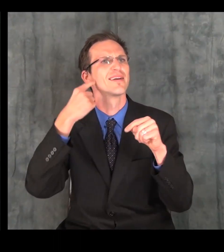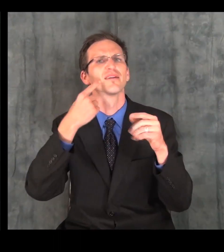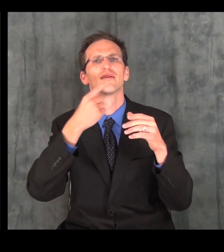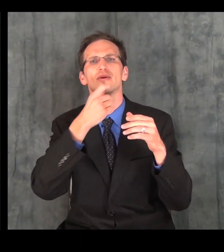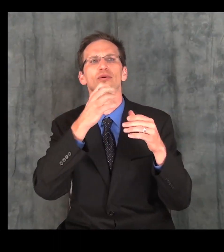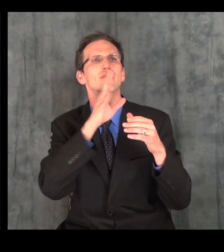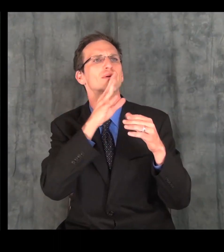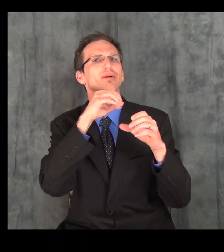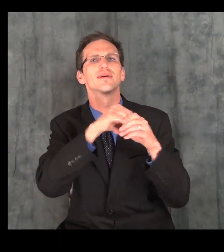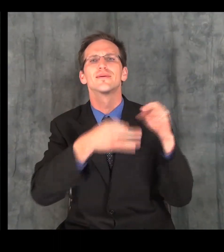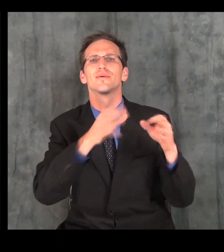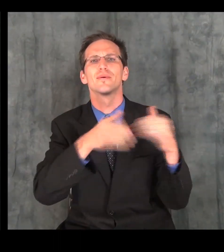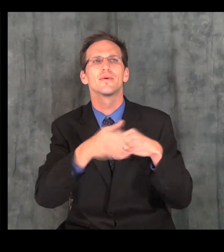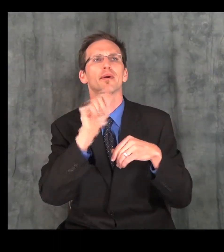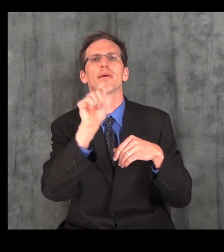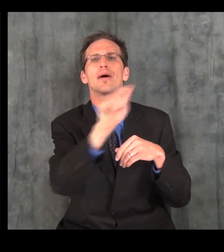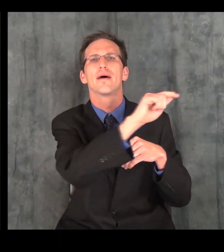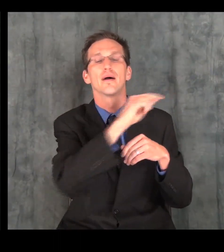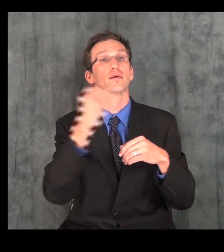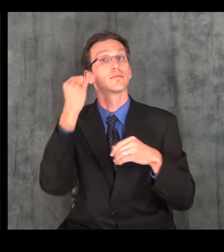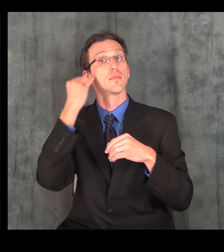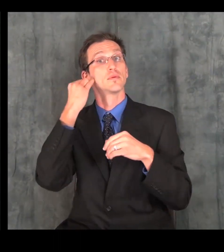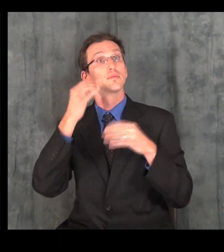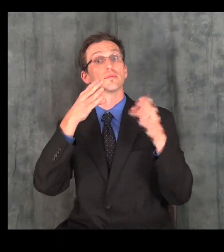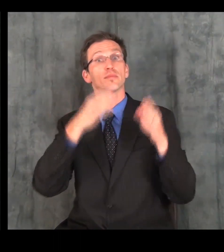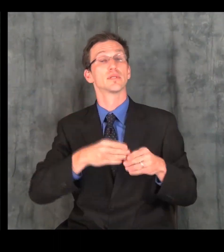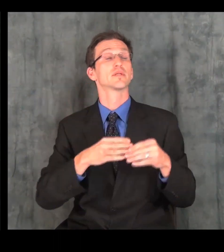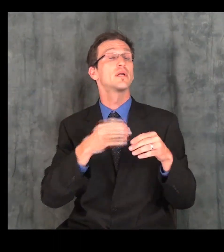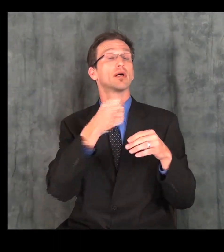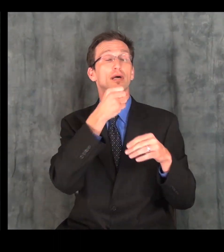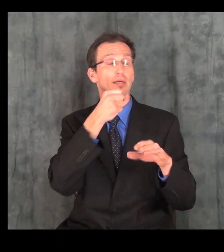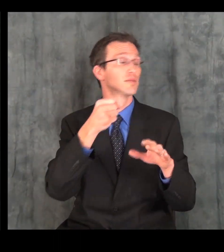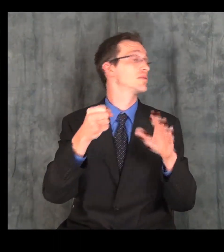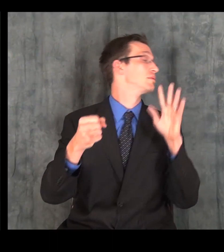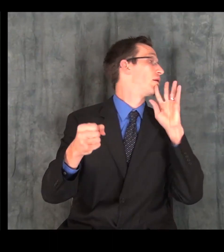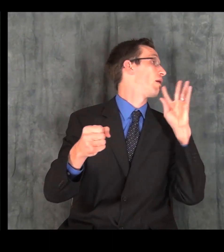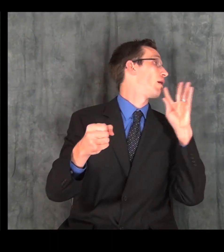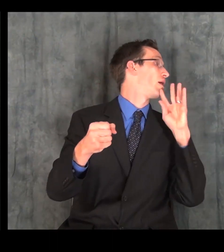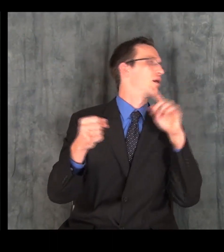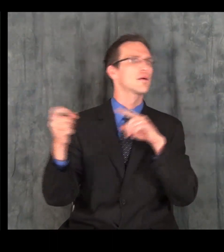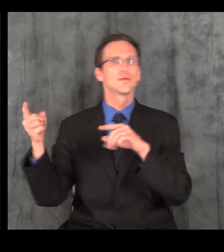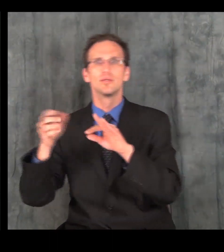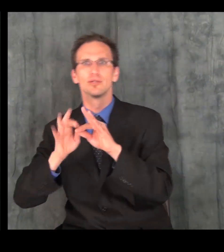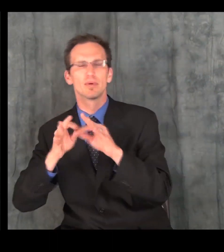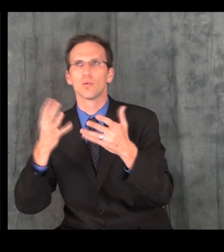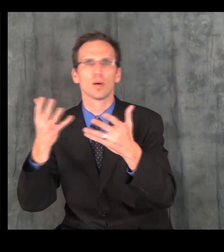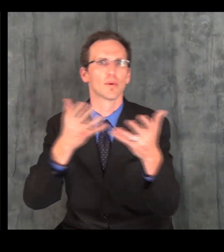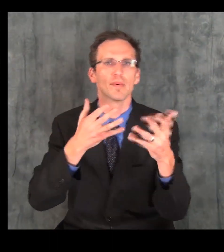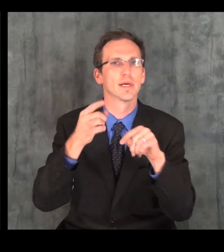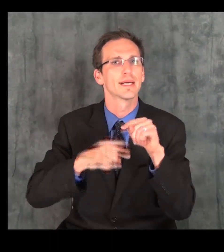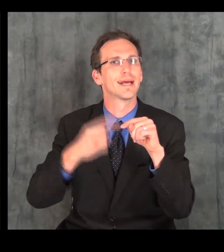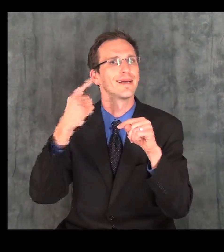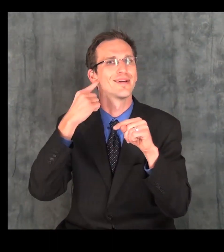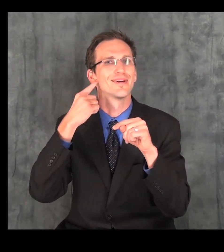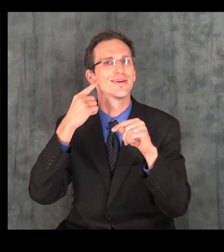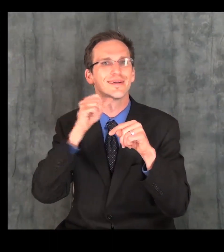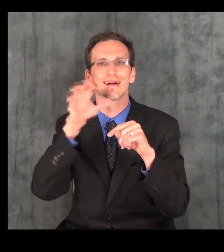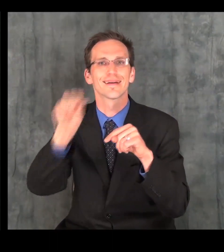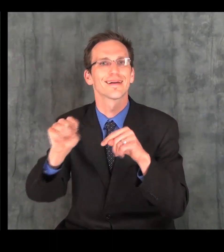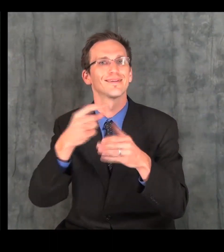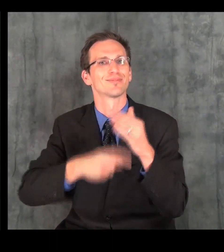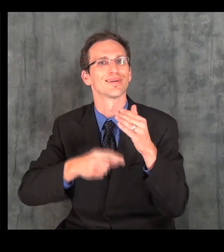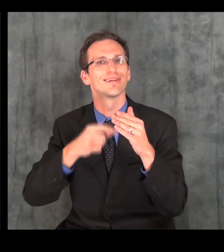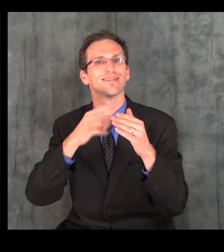if somebody spoke and maybe turned their face away from the microphone or didn't speak closely enough to the microphone, that